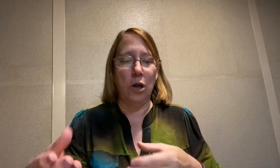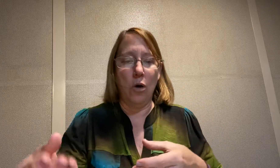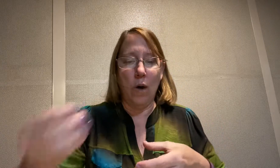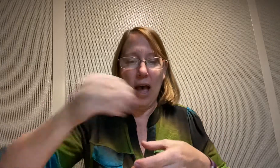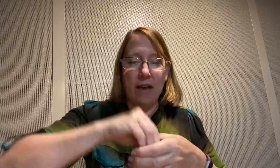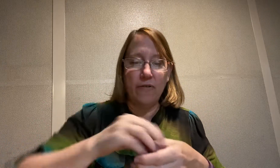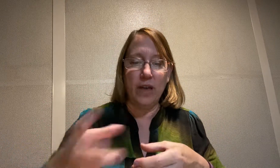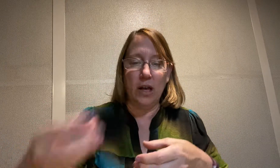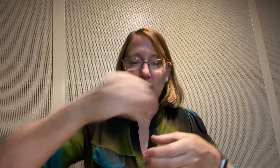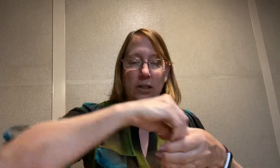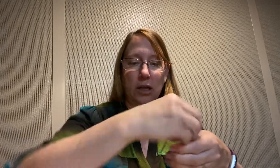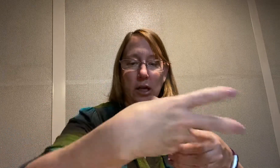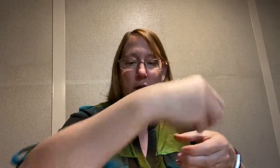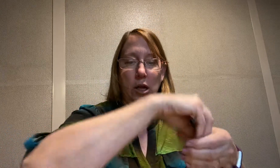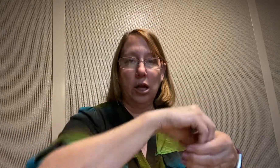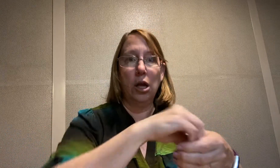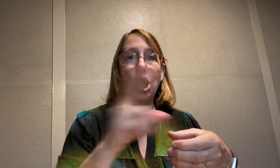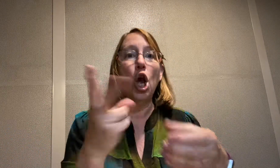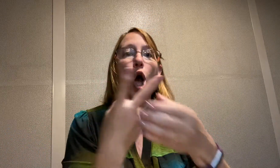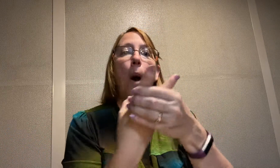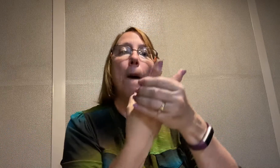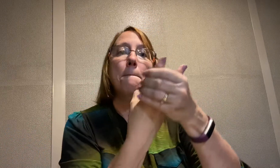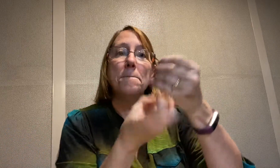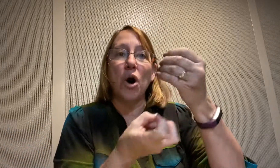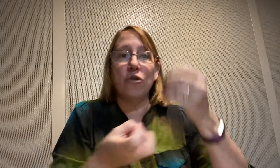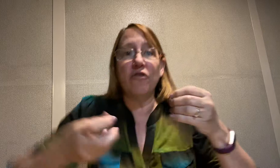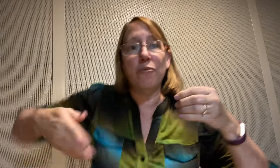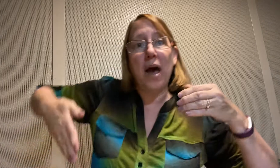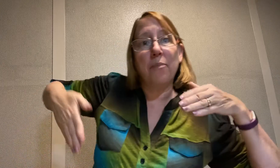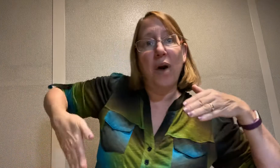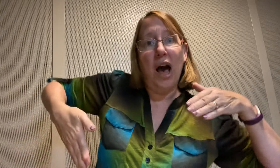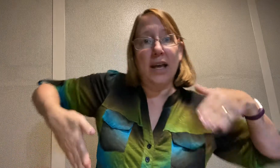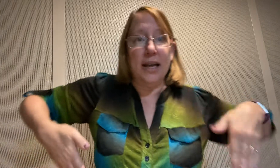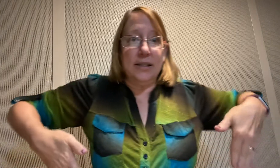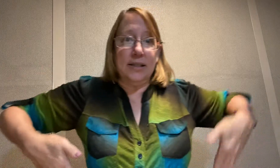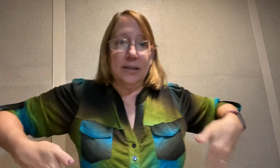So I filled both of my pockets